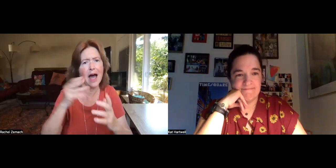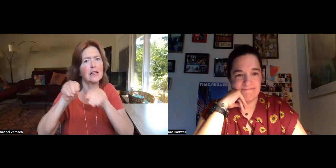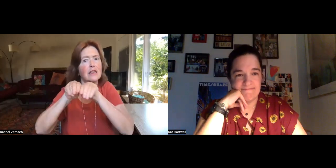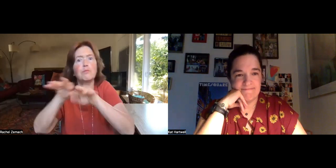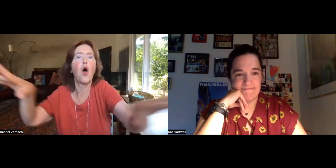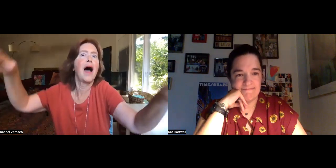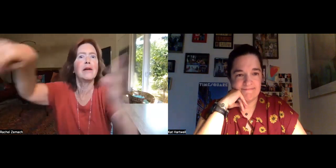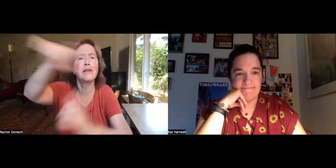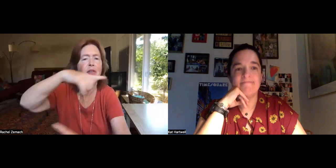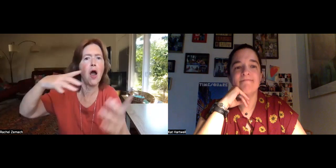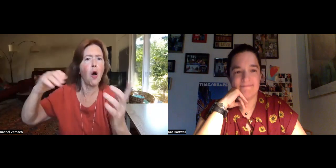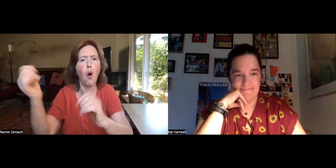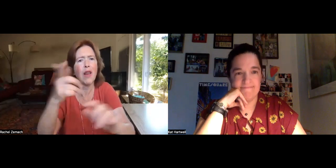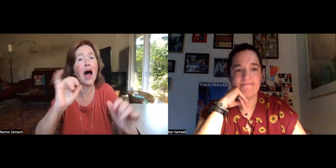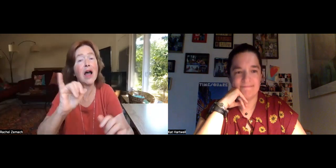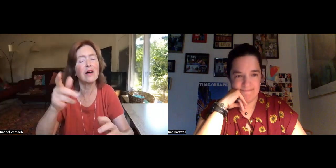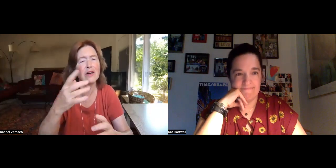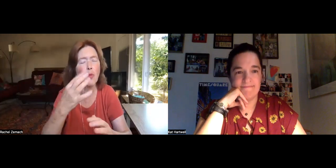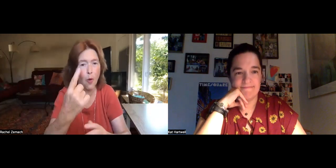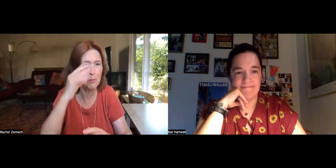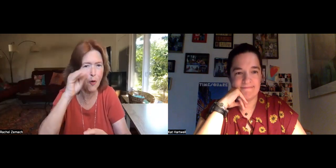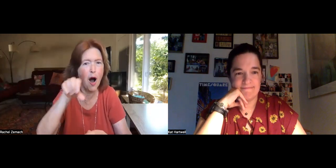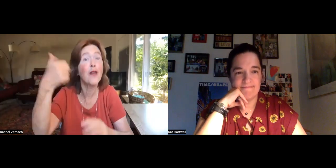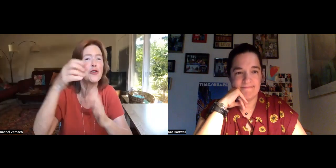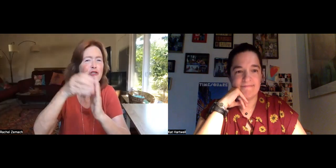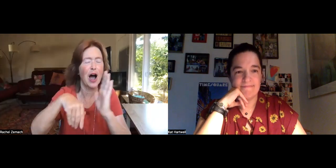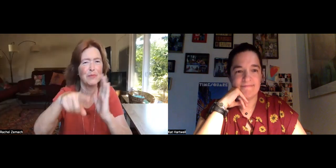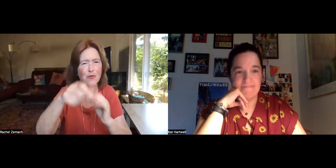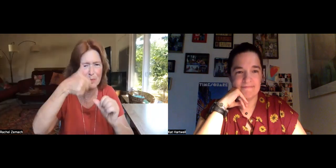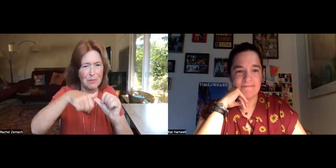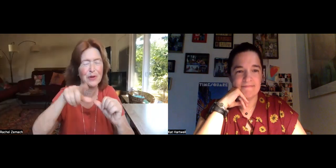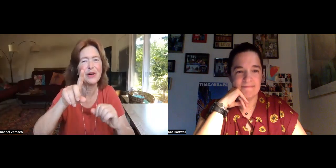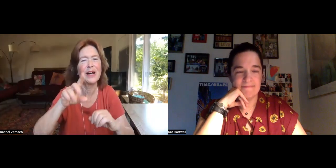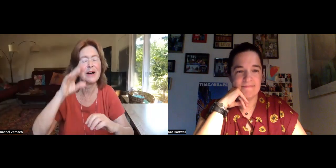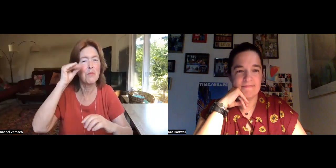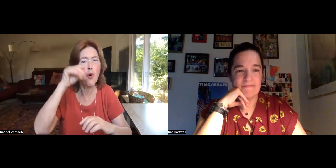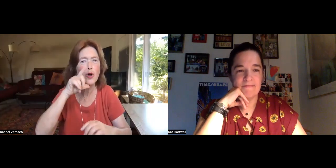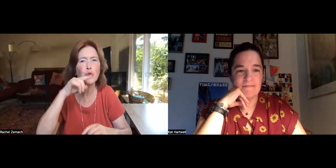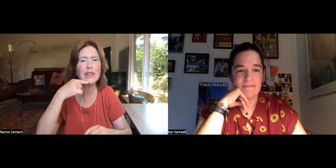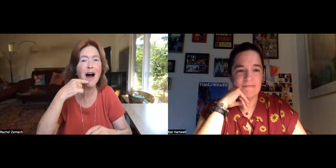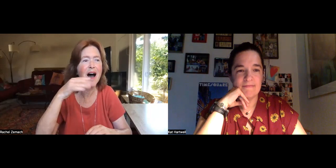and spread there, or like one poor other child remember for